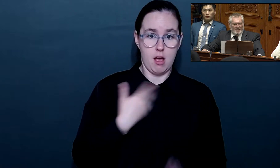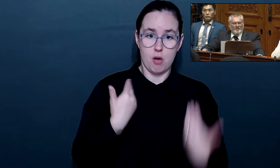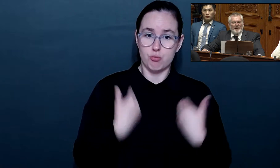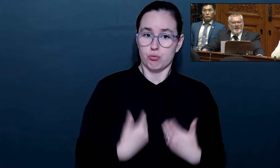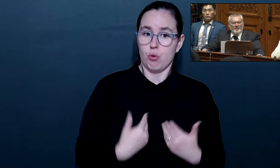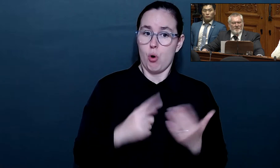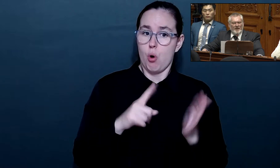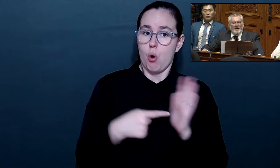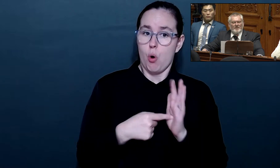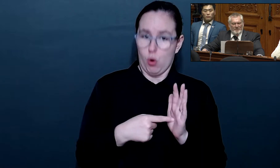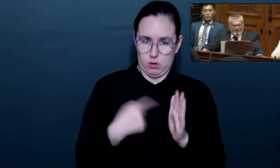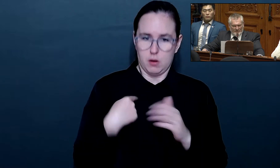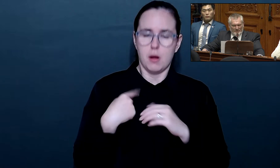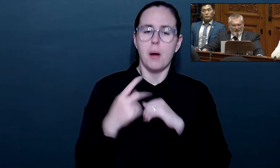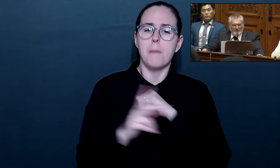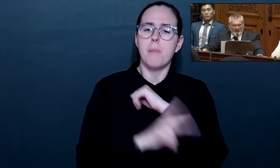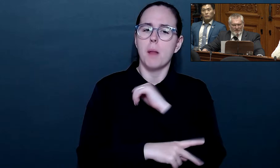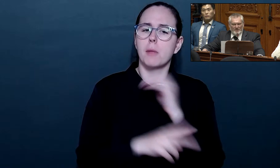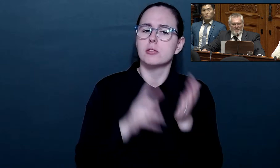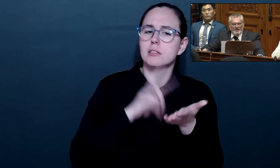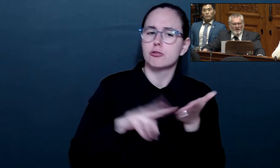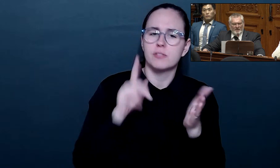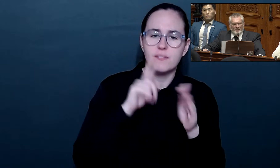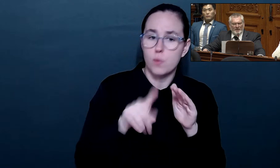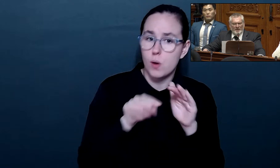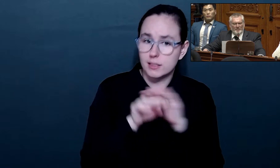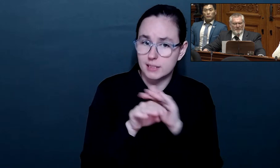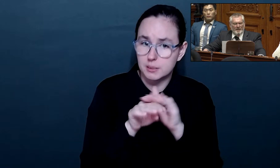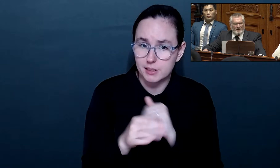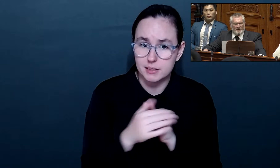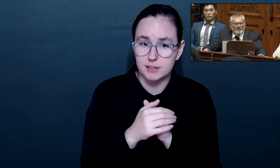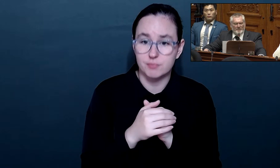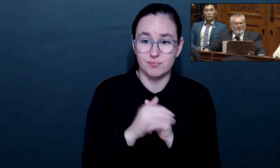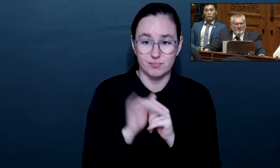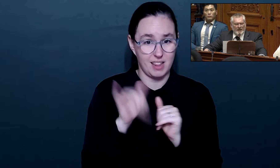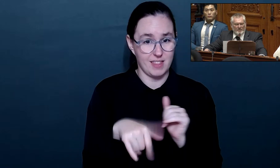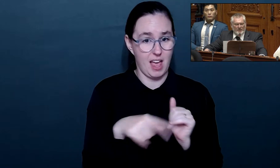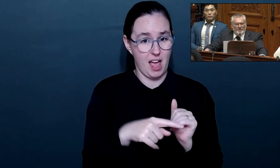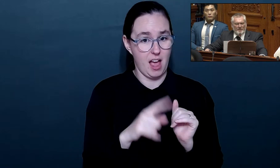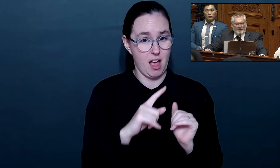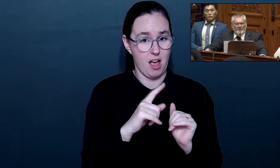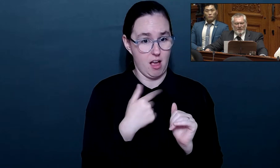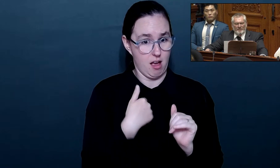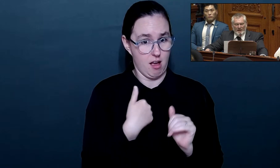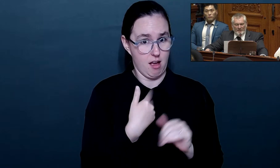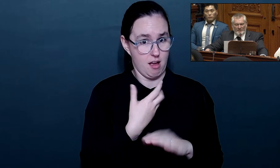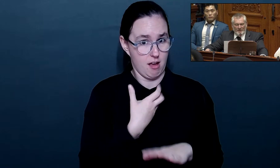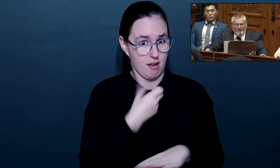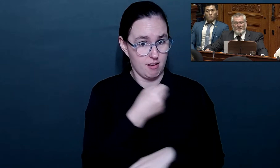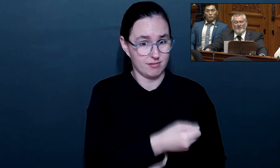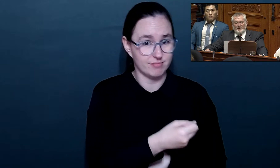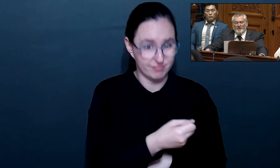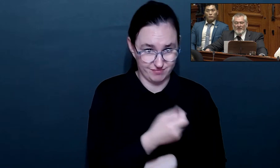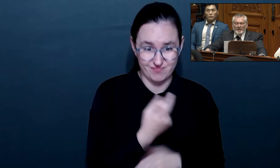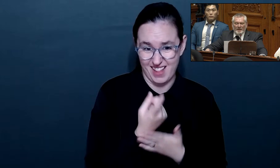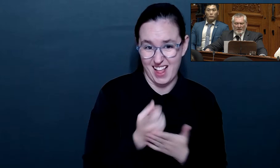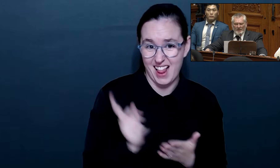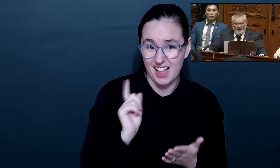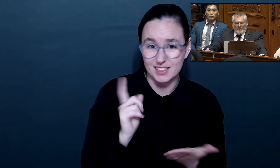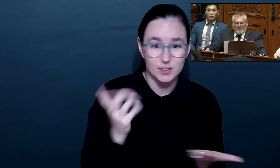week at the Rick Hansen Foundation's Accessibility Professional Network 2025